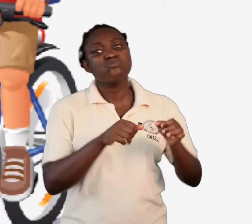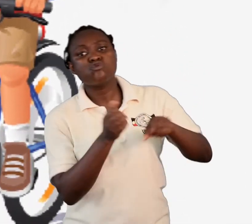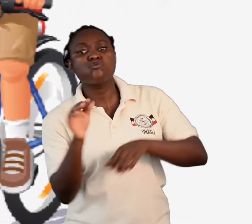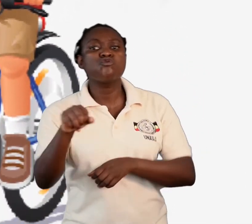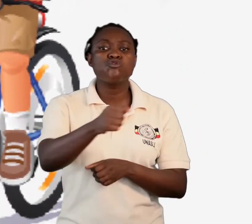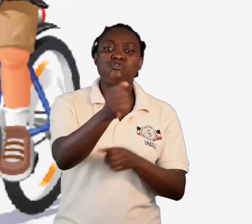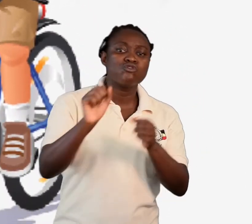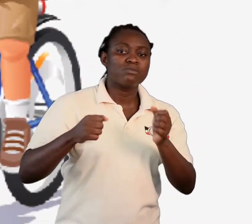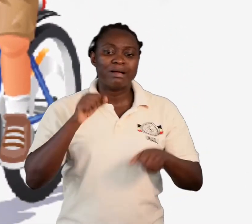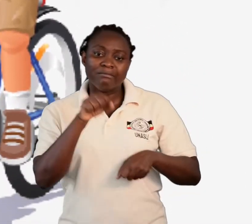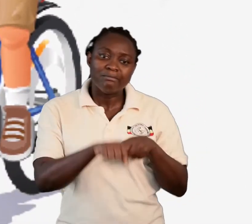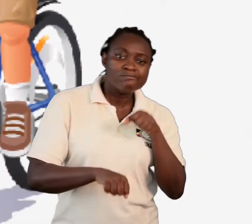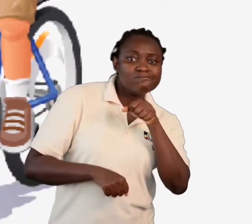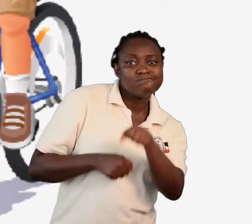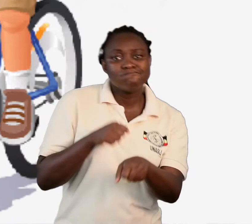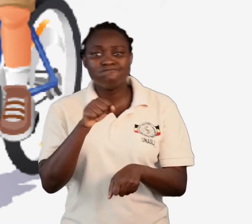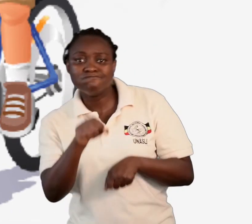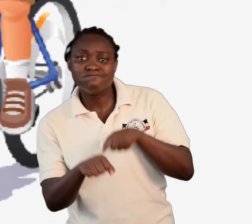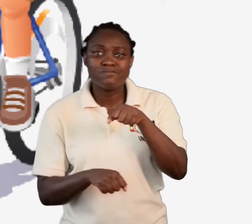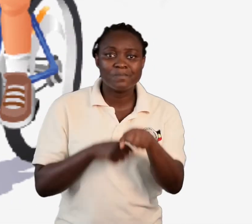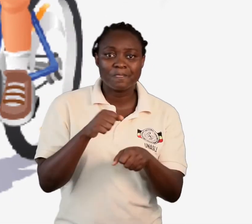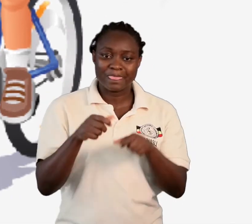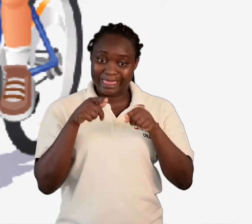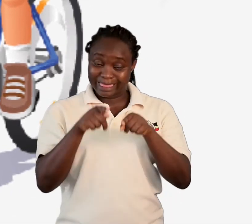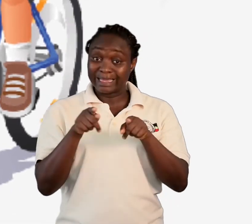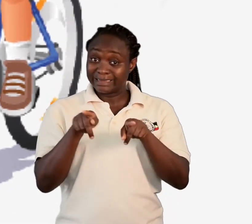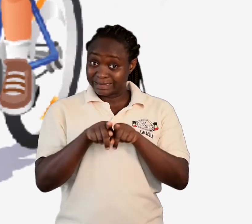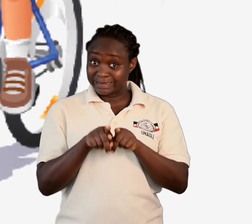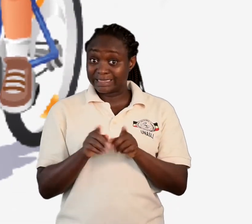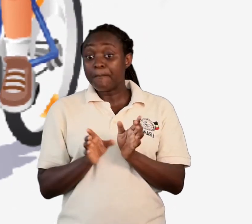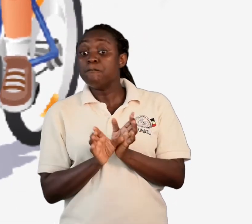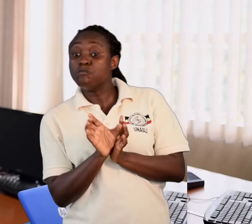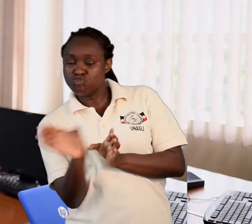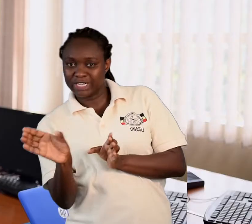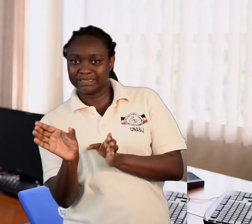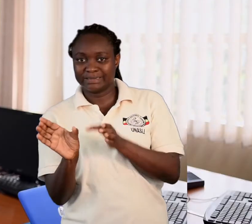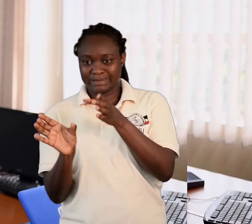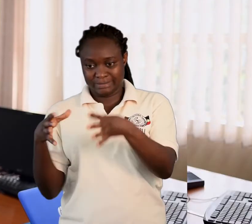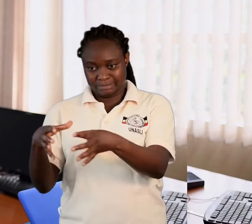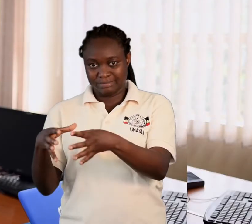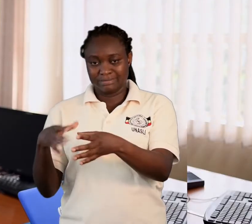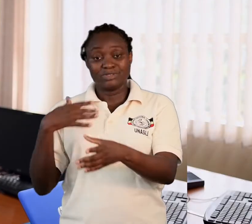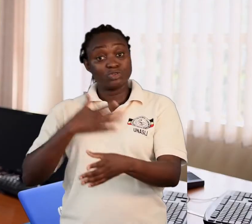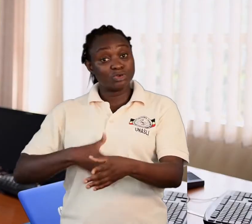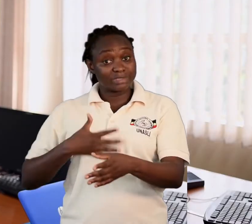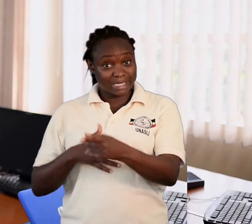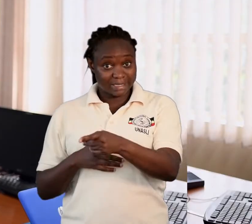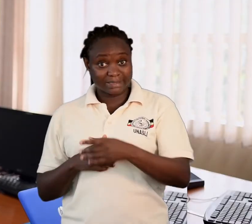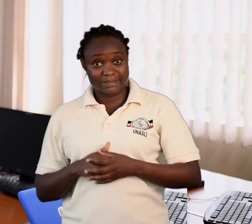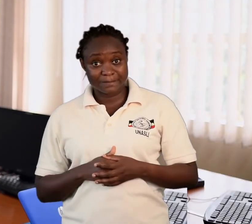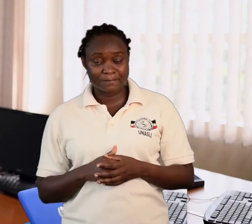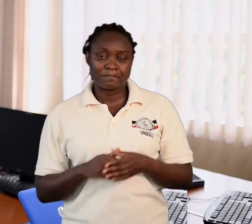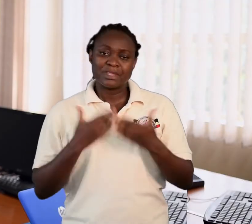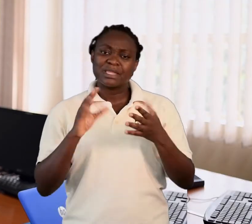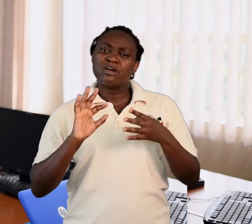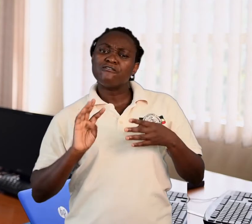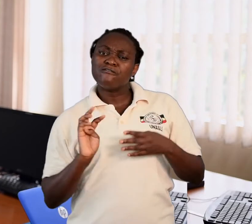That one is another branch of science. The fourth one,